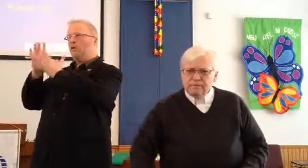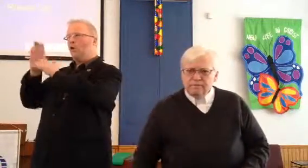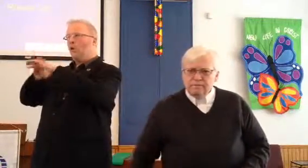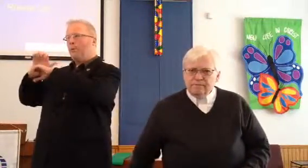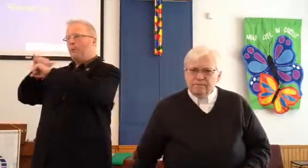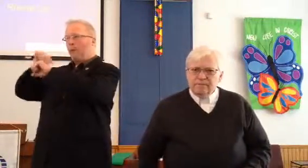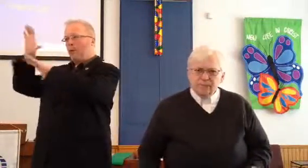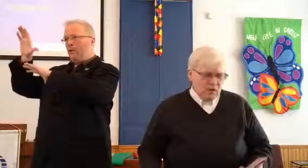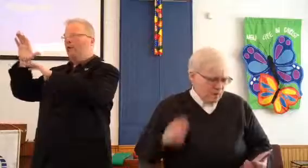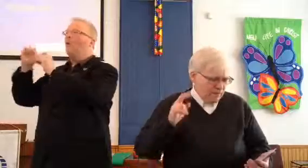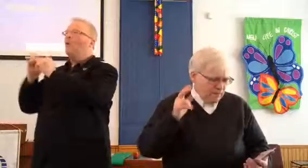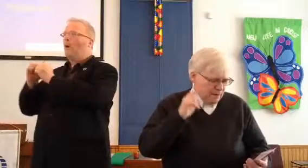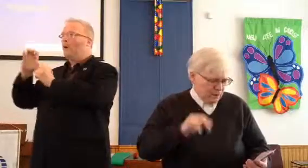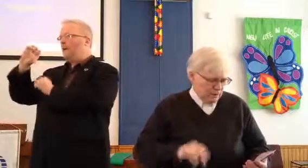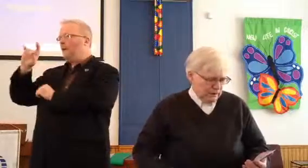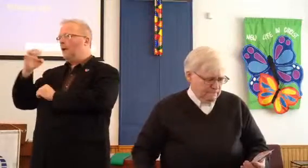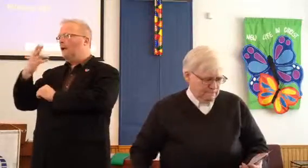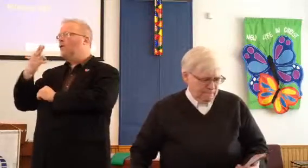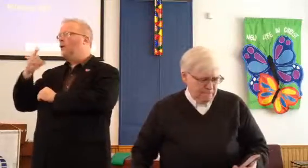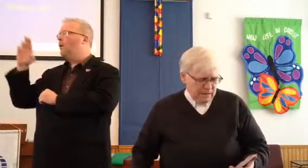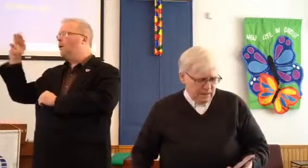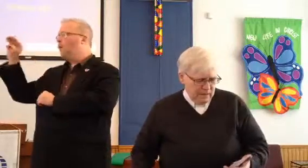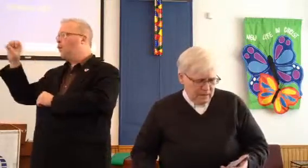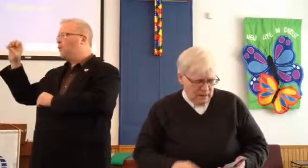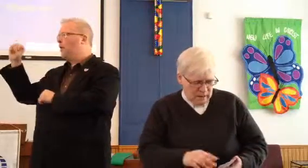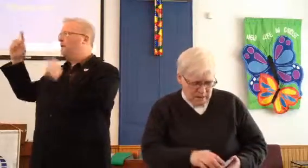mountain. On the mountain.